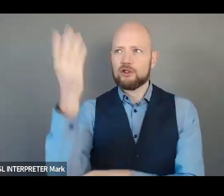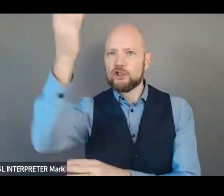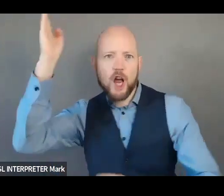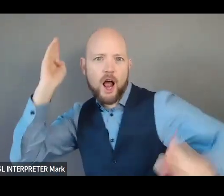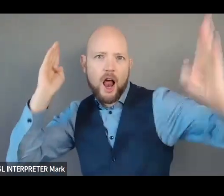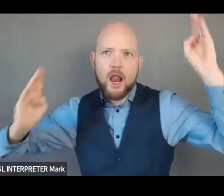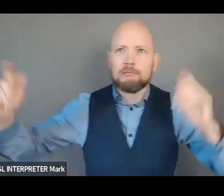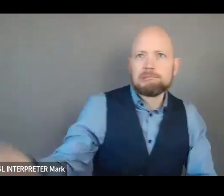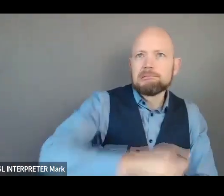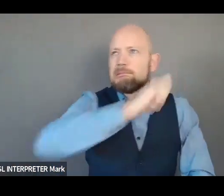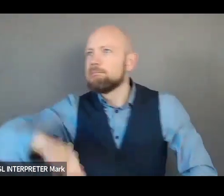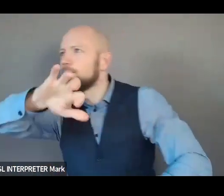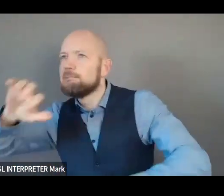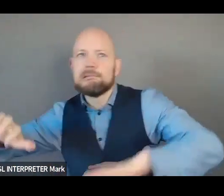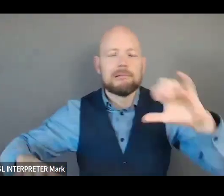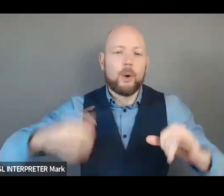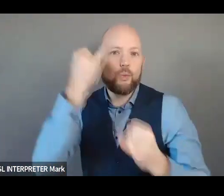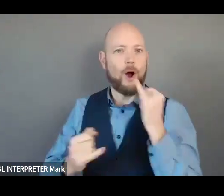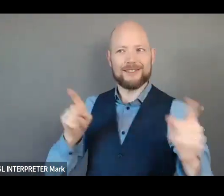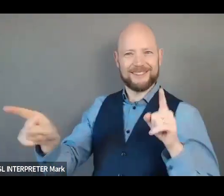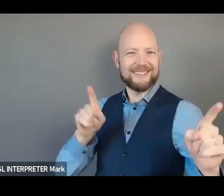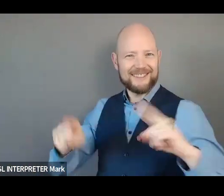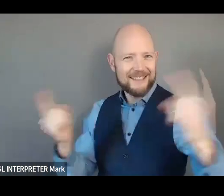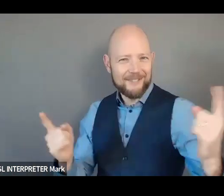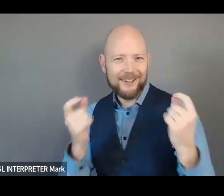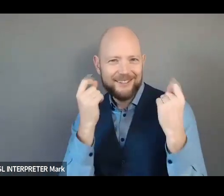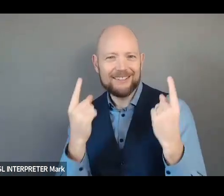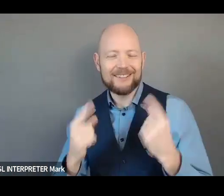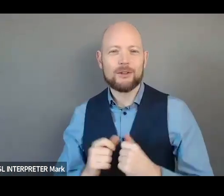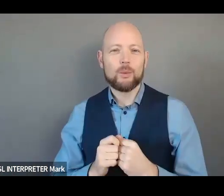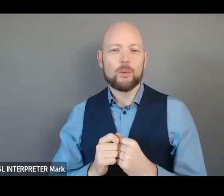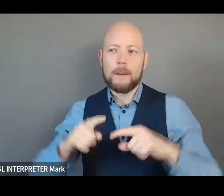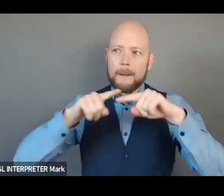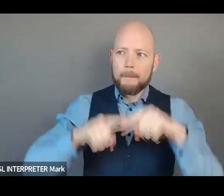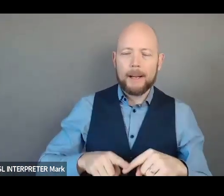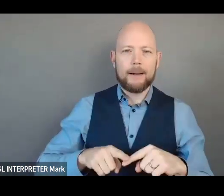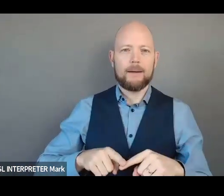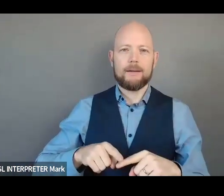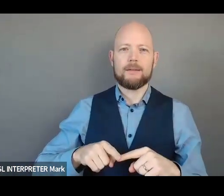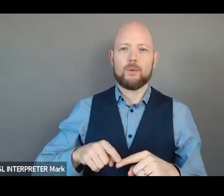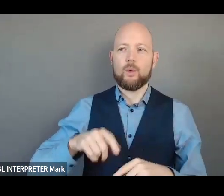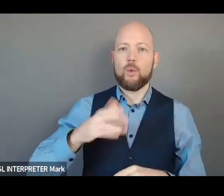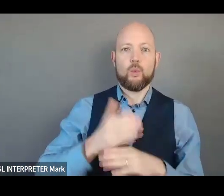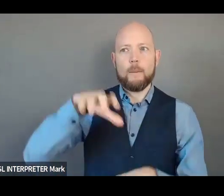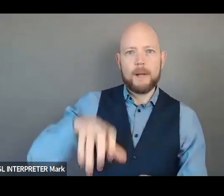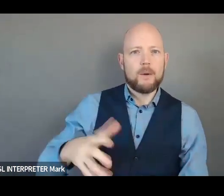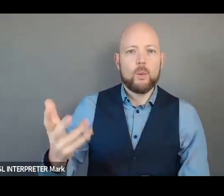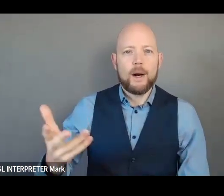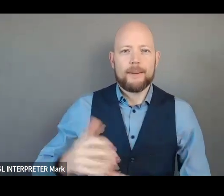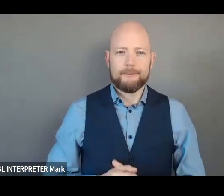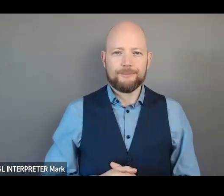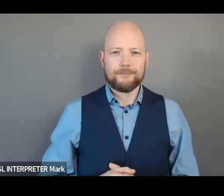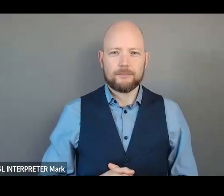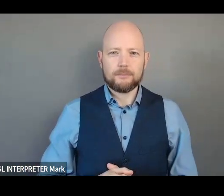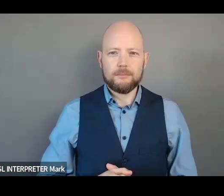And this has sort of turned out to be really timely because the Employment Rights Bill was coming through with, as you probably know, employers of over 250 people will have to have a menopause action